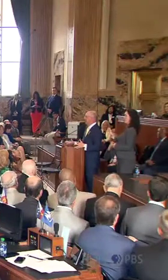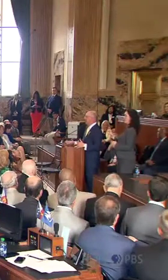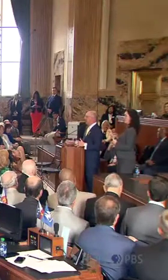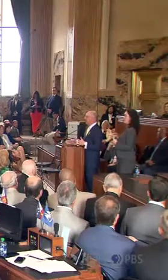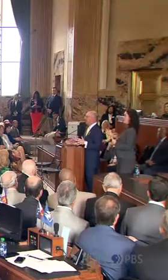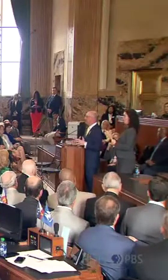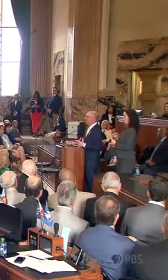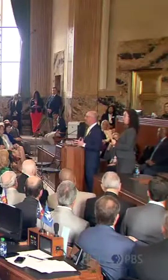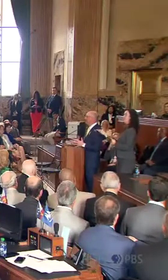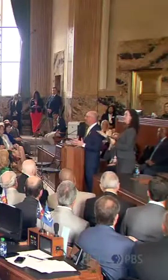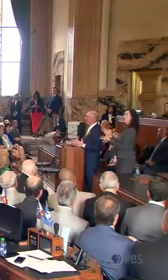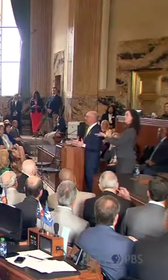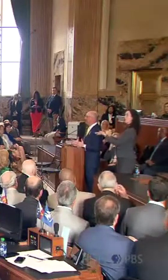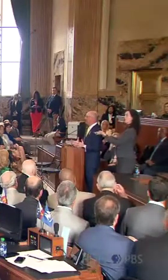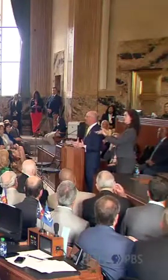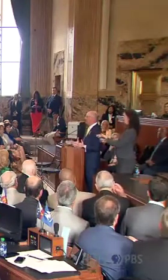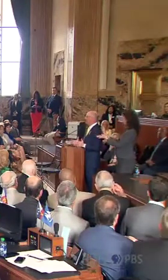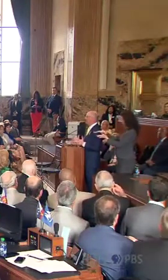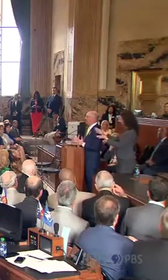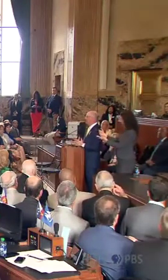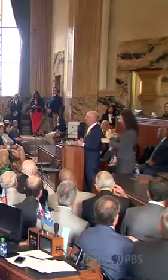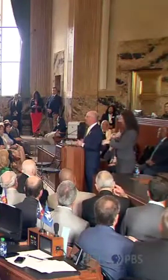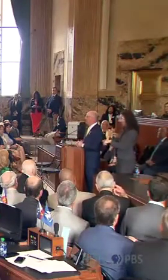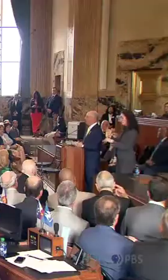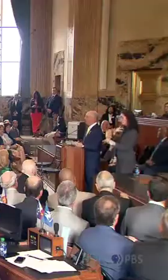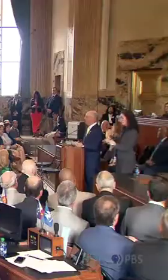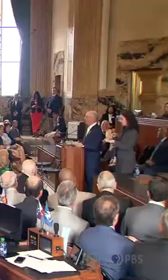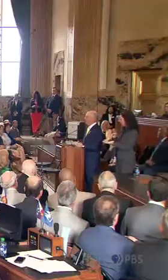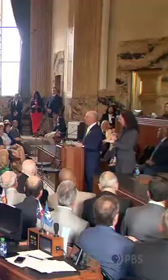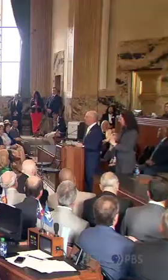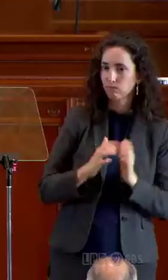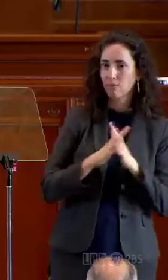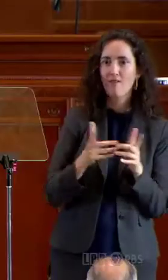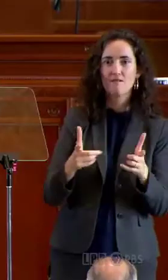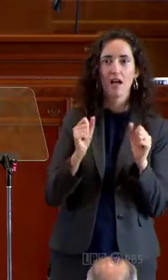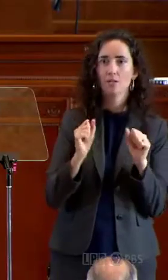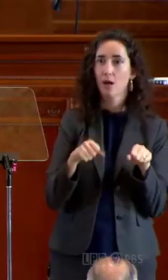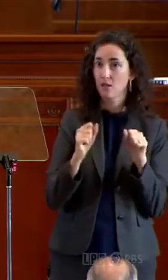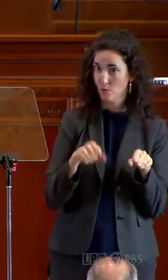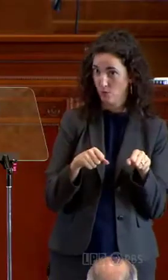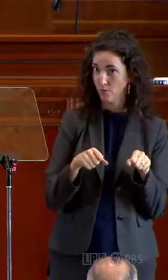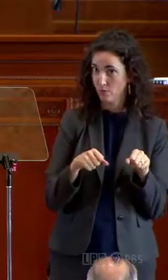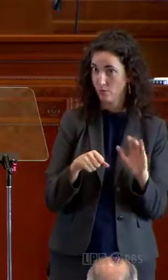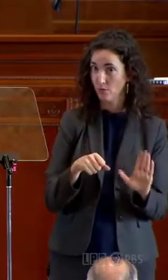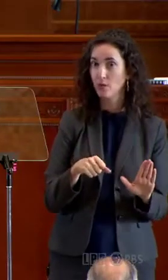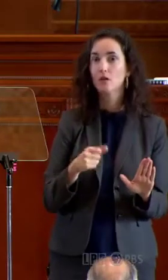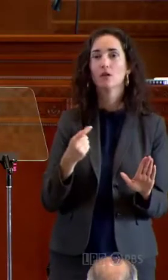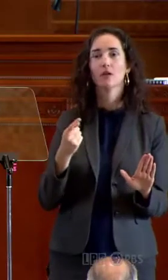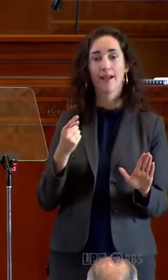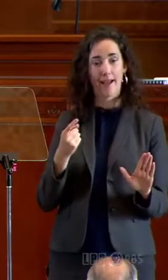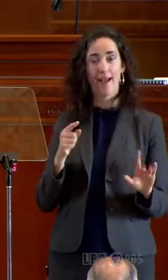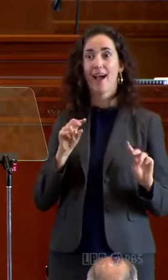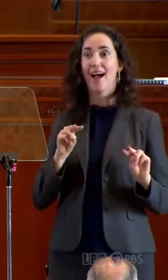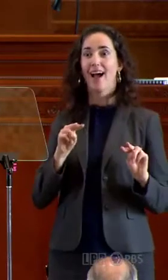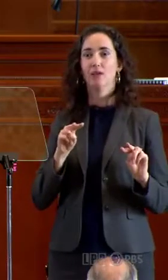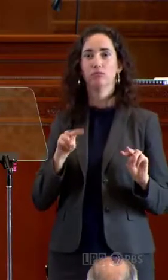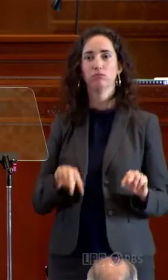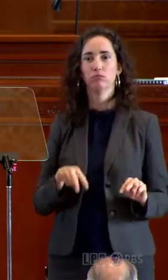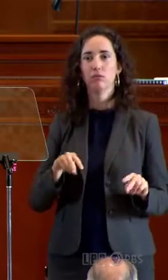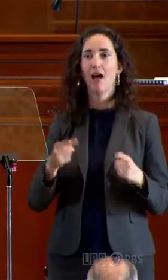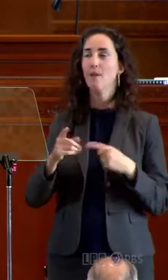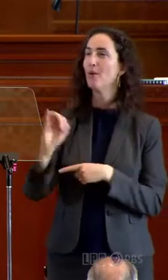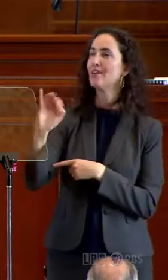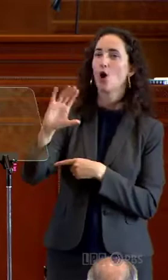hired a contractor so that he could get the restaurant back up and running as soon as possible. Instead, he struggled with his